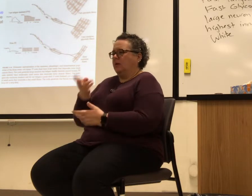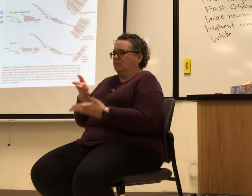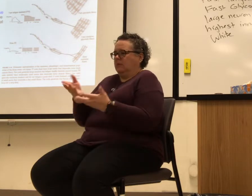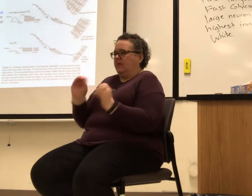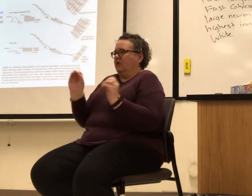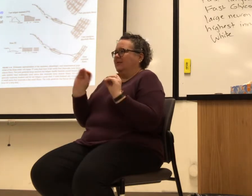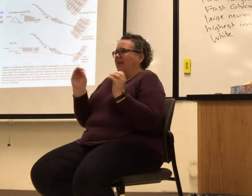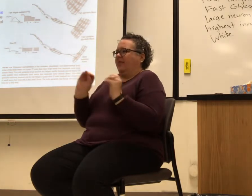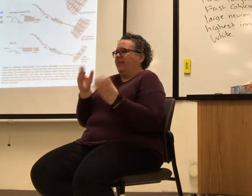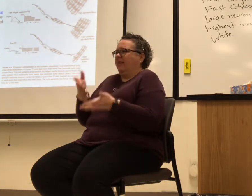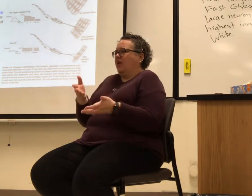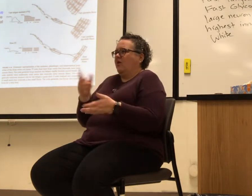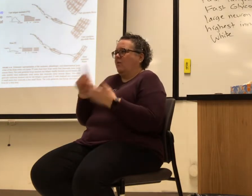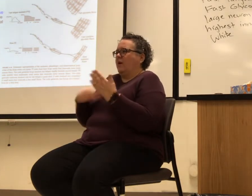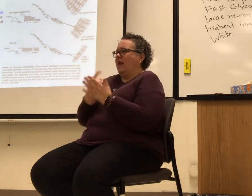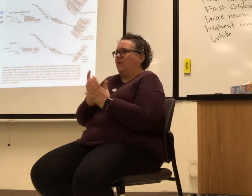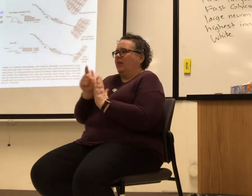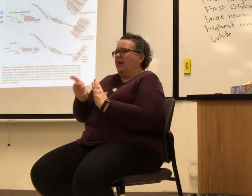there.